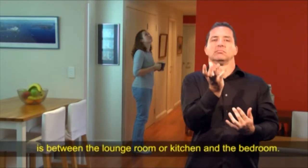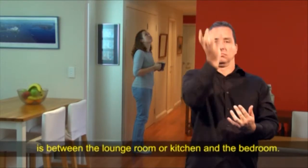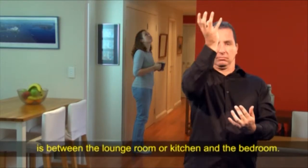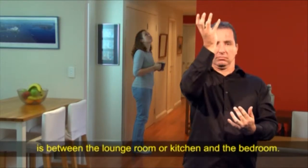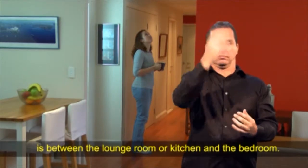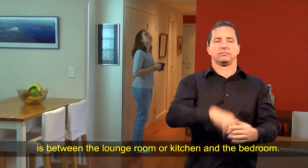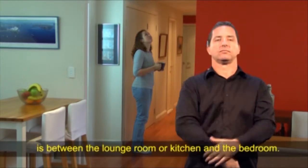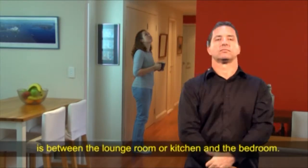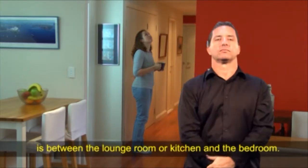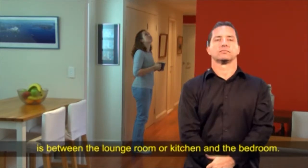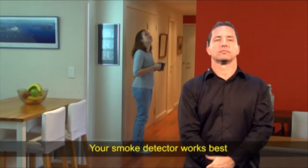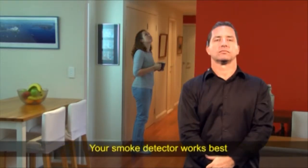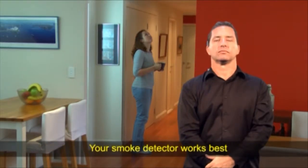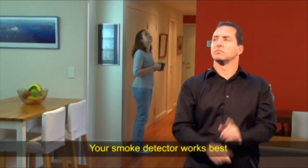bedroom.